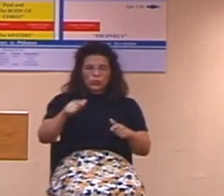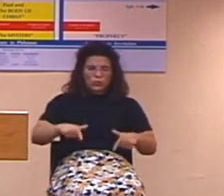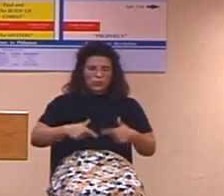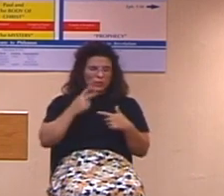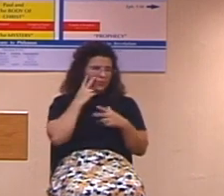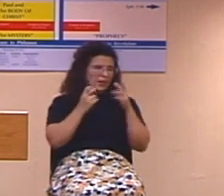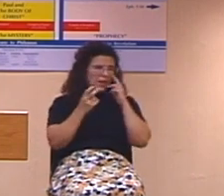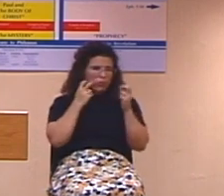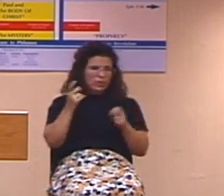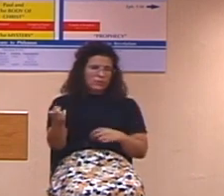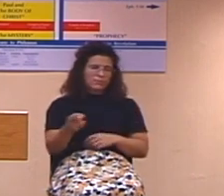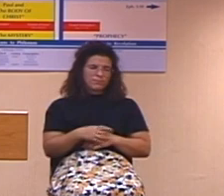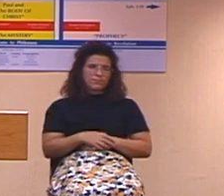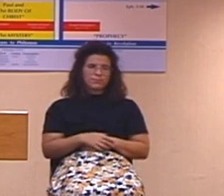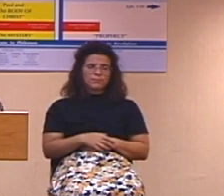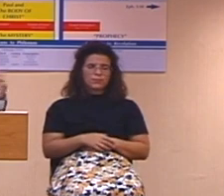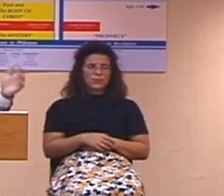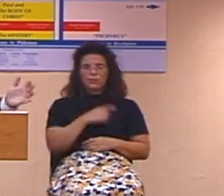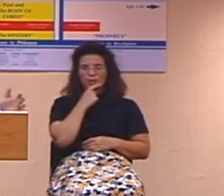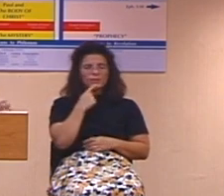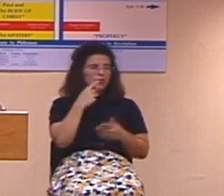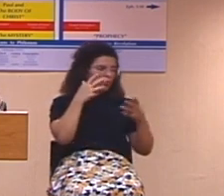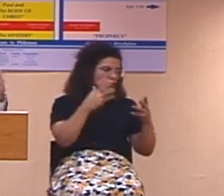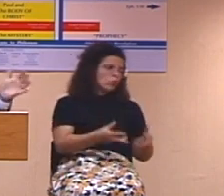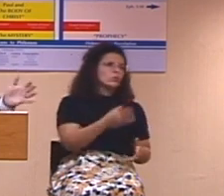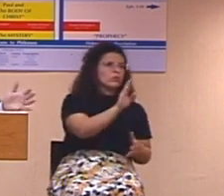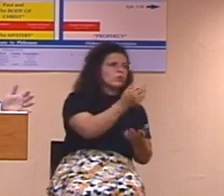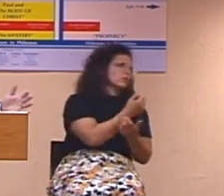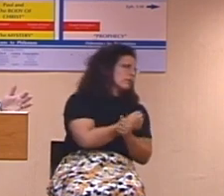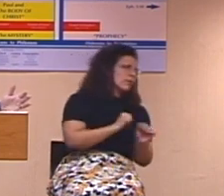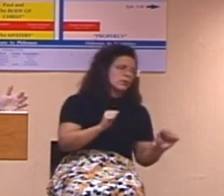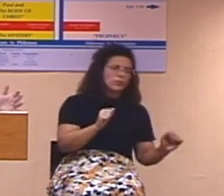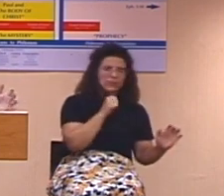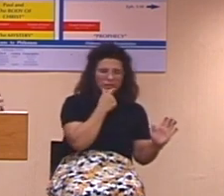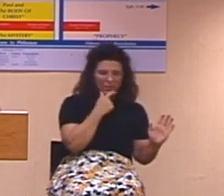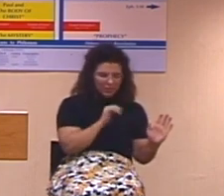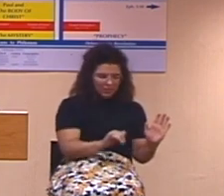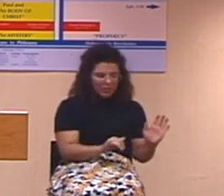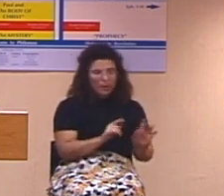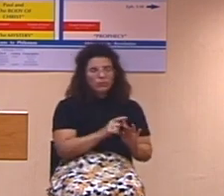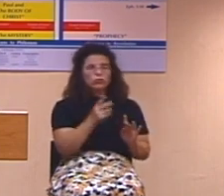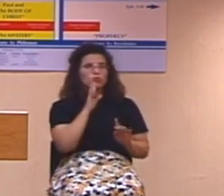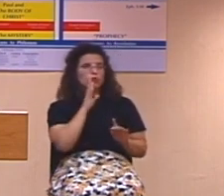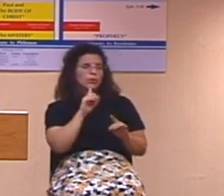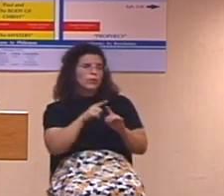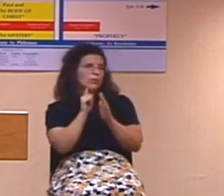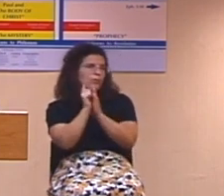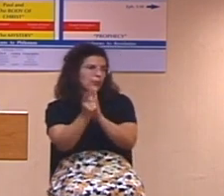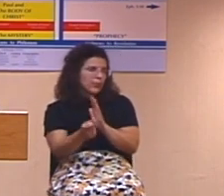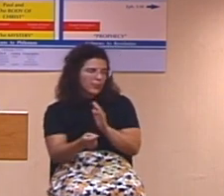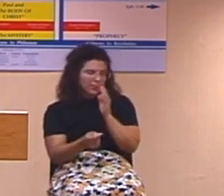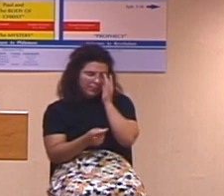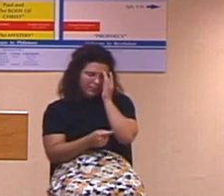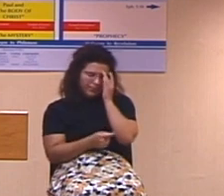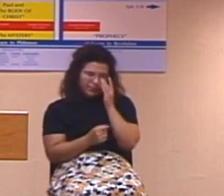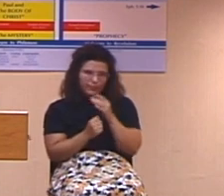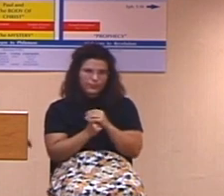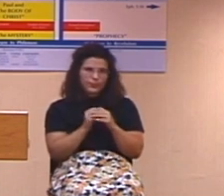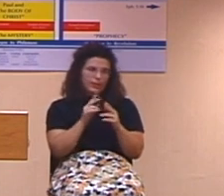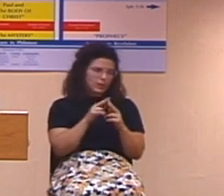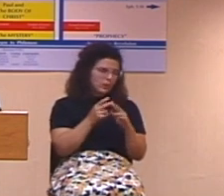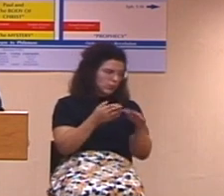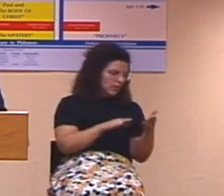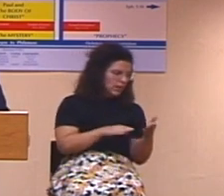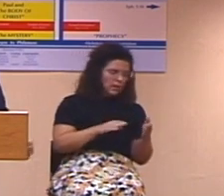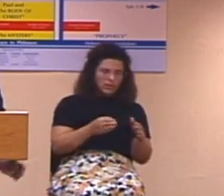of this. I'm not saying you're losing your salvation or any of that. I'm just talking about in the moment. That neither death,